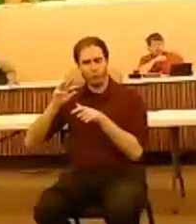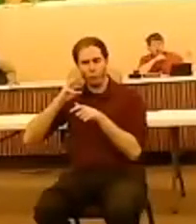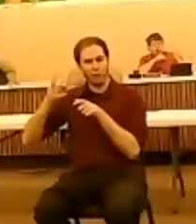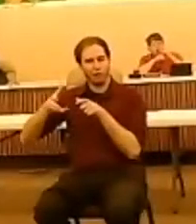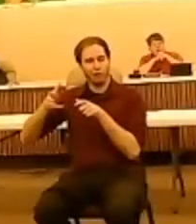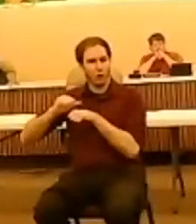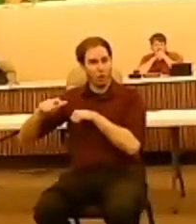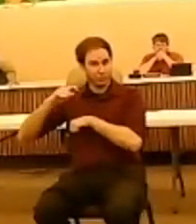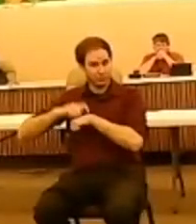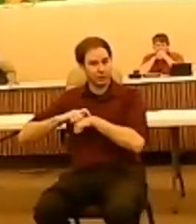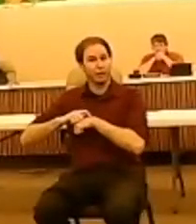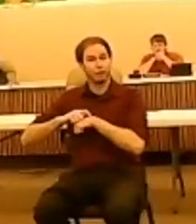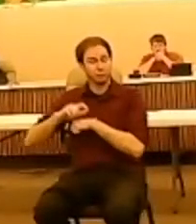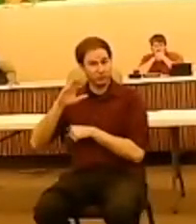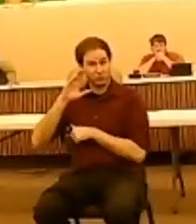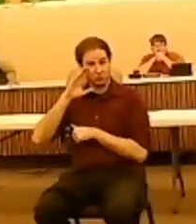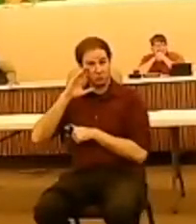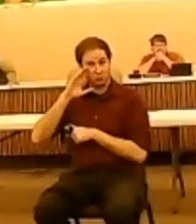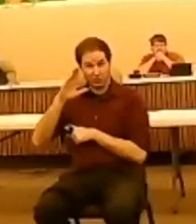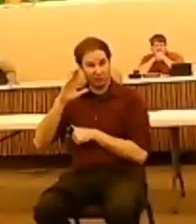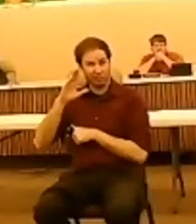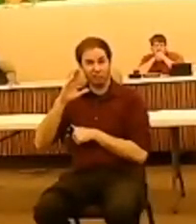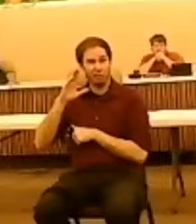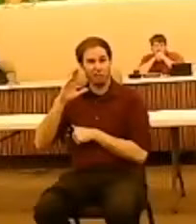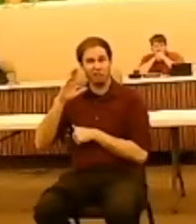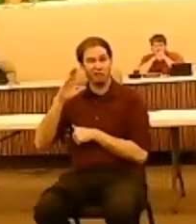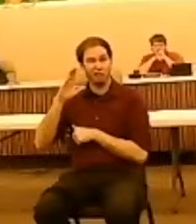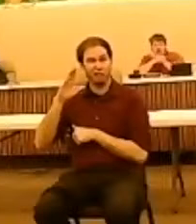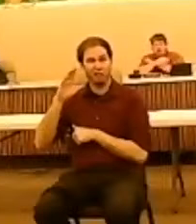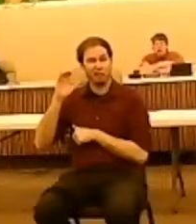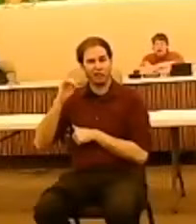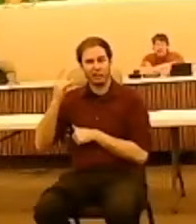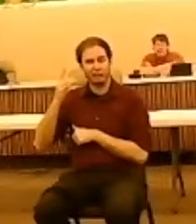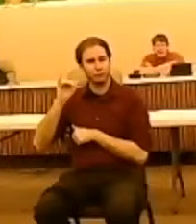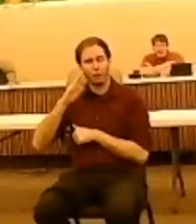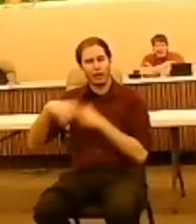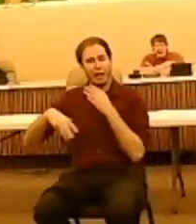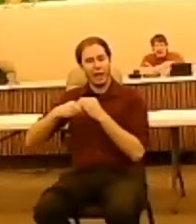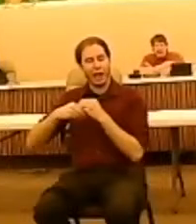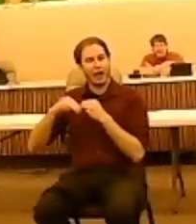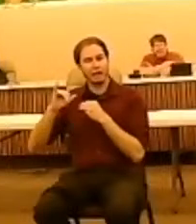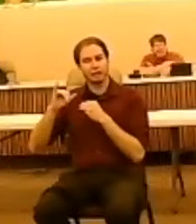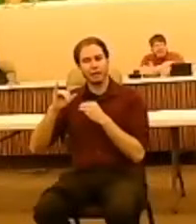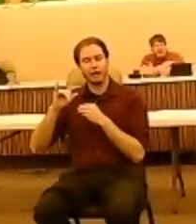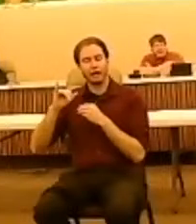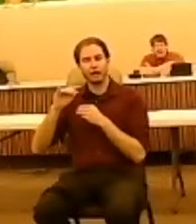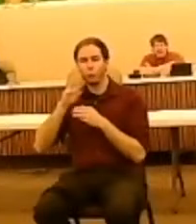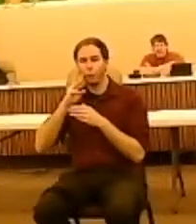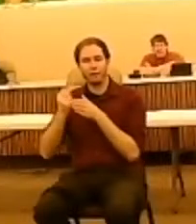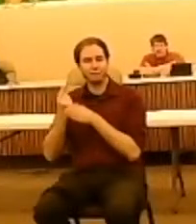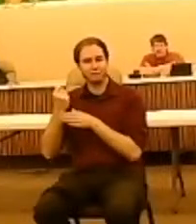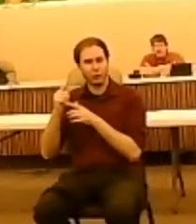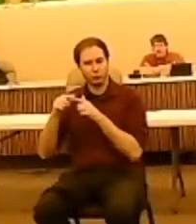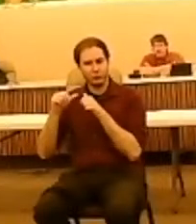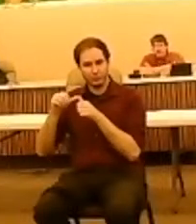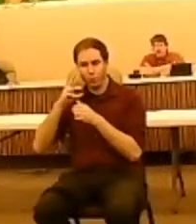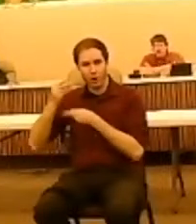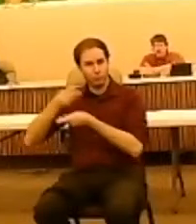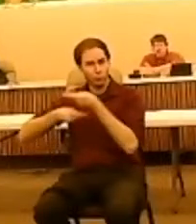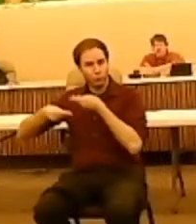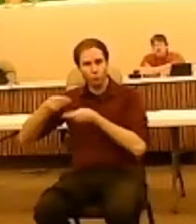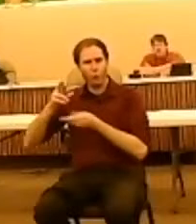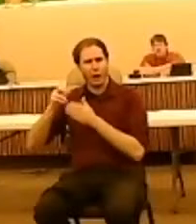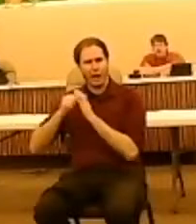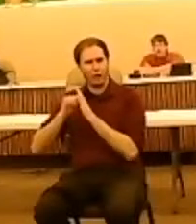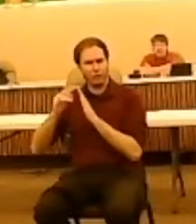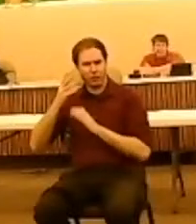time, is it going to have some kind of a fountain to keep it moving, or is it springs there? That's the other thing. Mosquitoes. This